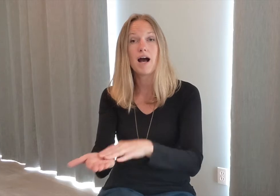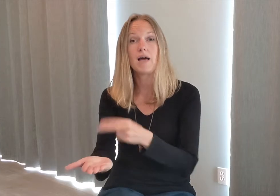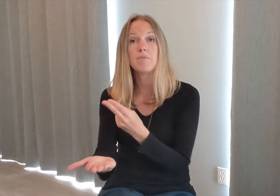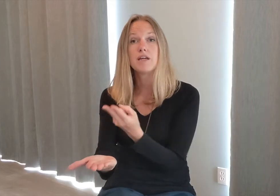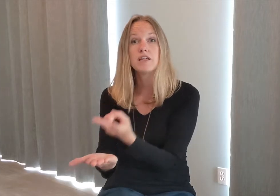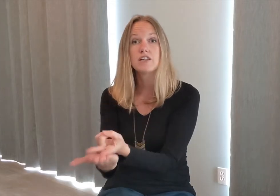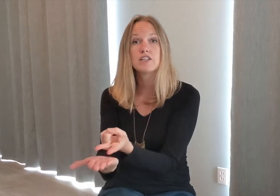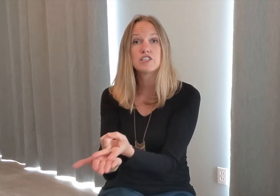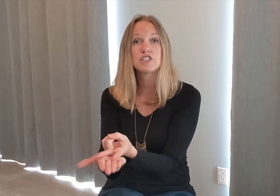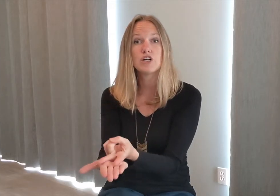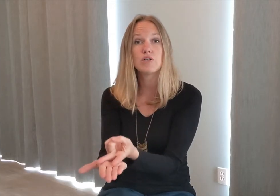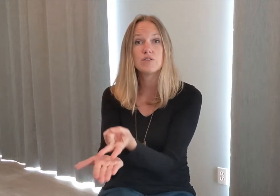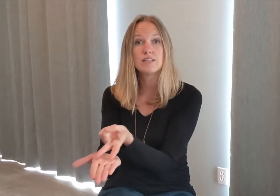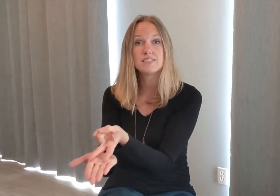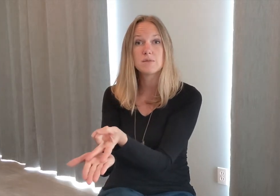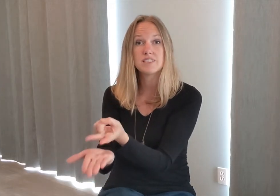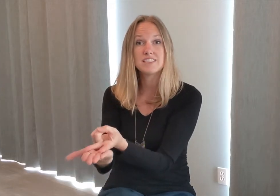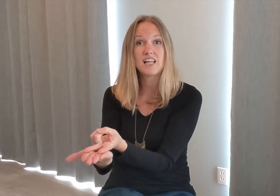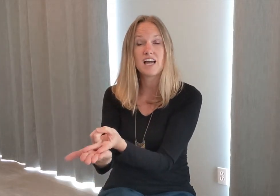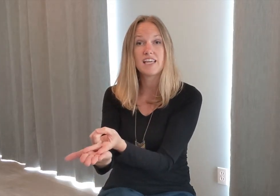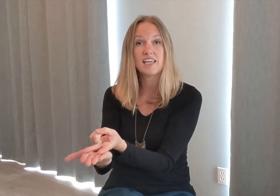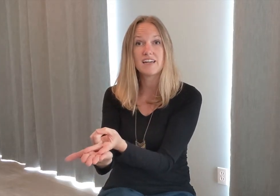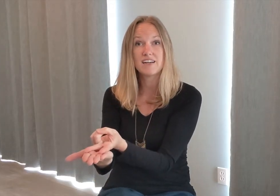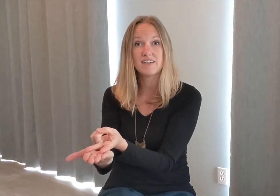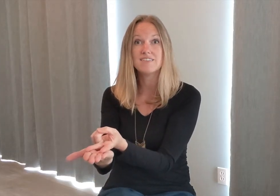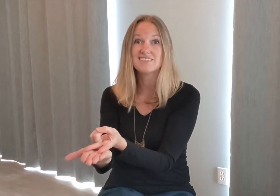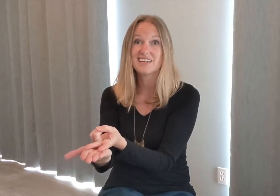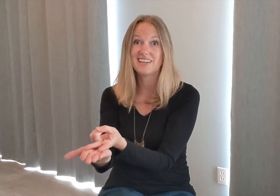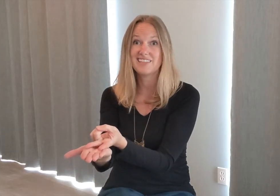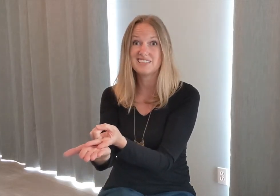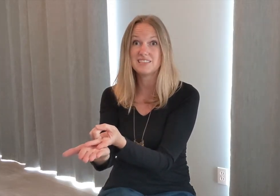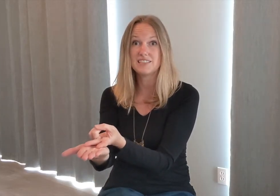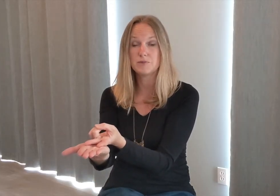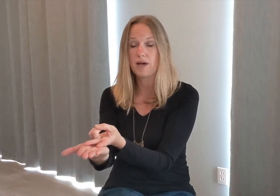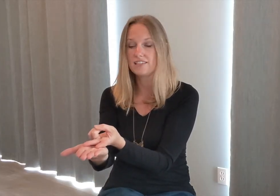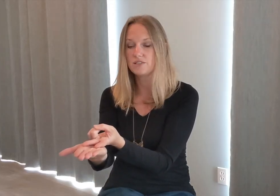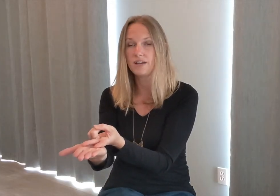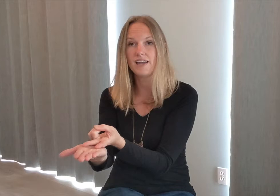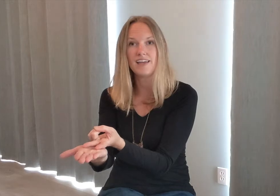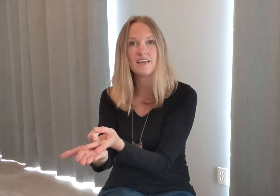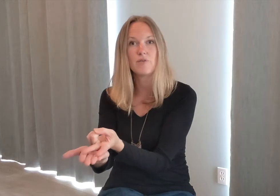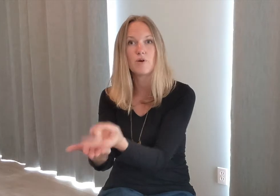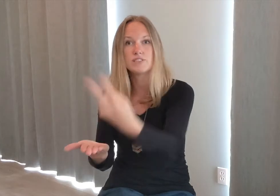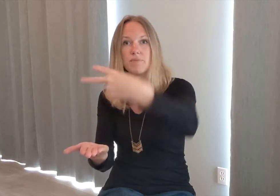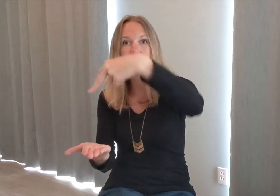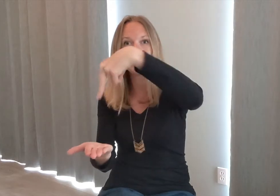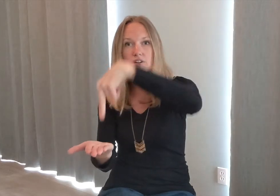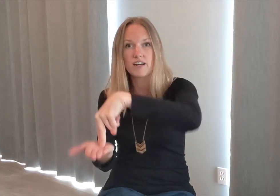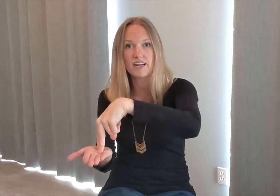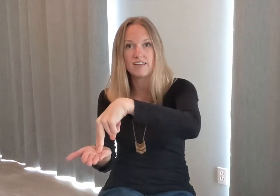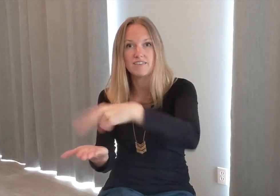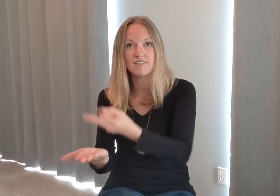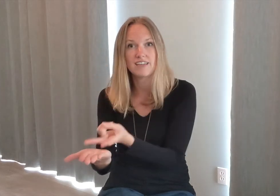up. You're going to show that someone is lying here, okay? Jesus passed away and then rose up from the grave,